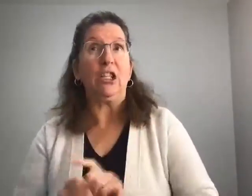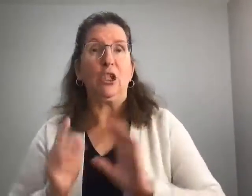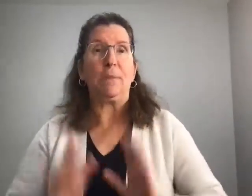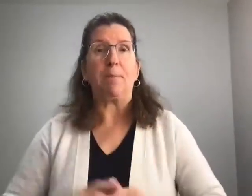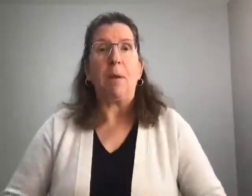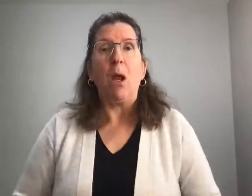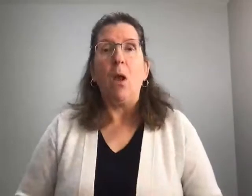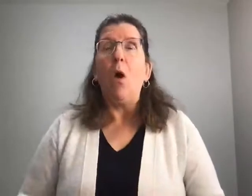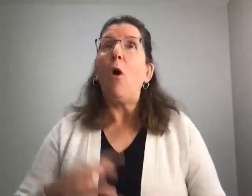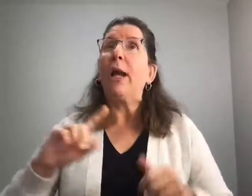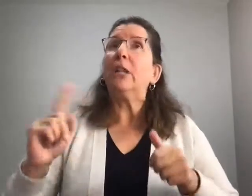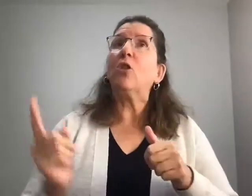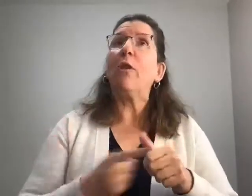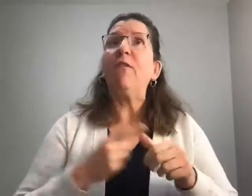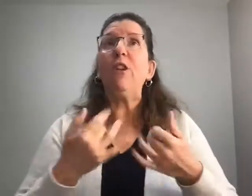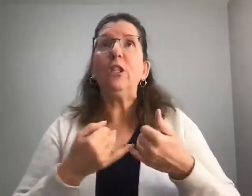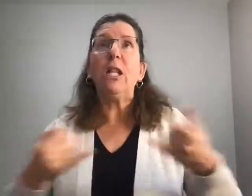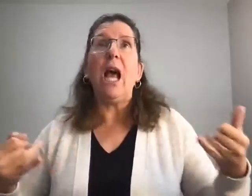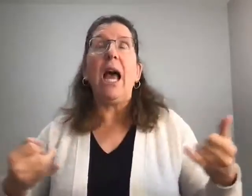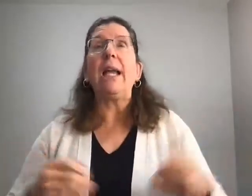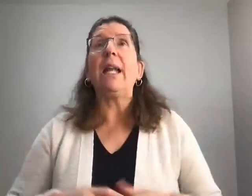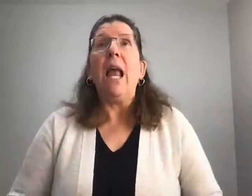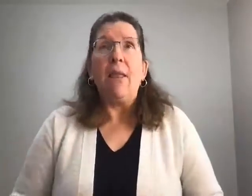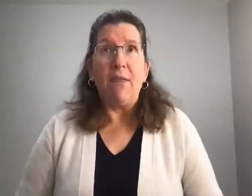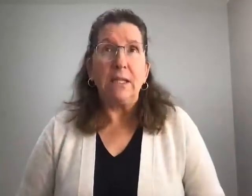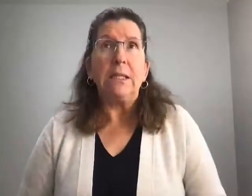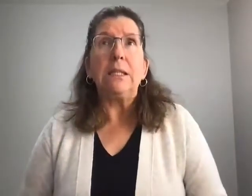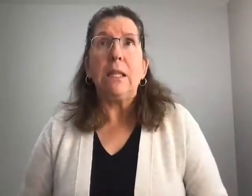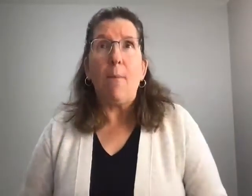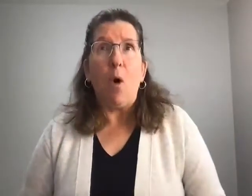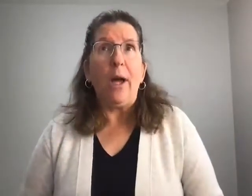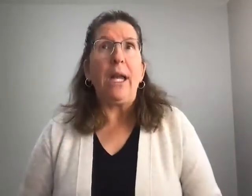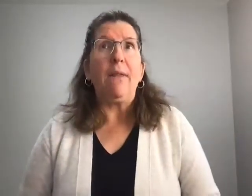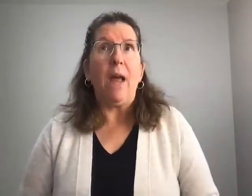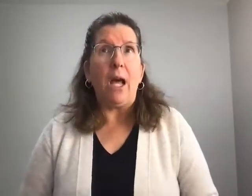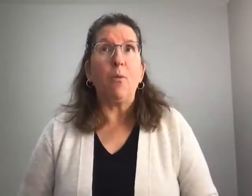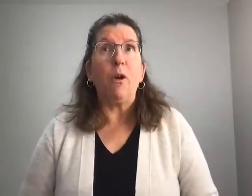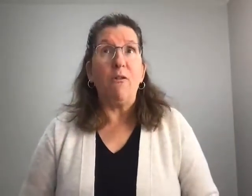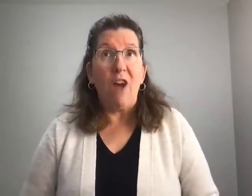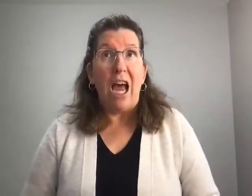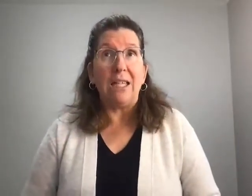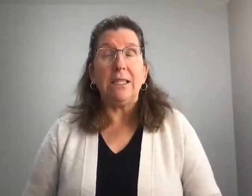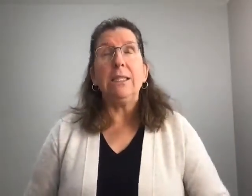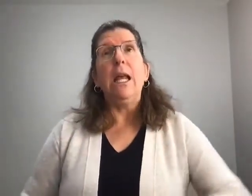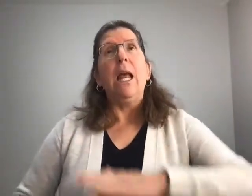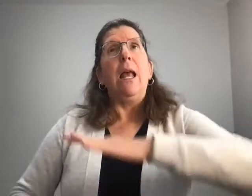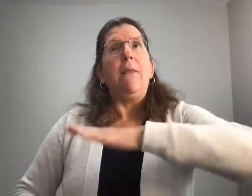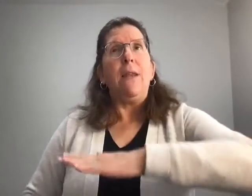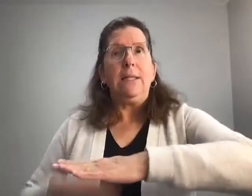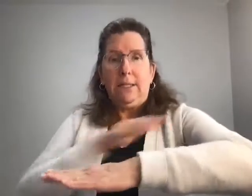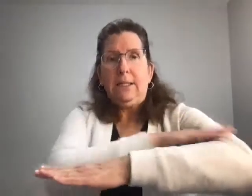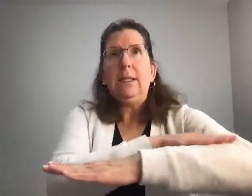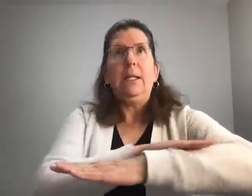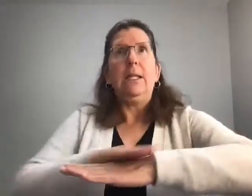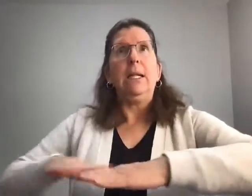translation. Okay, so the first line, this is the morning that will rise. This is